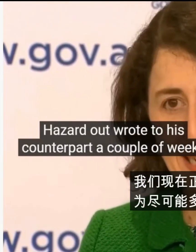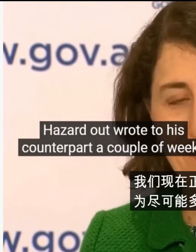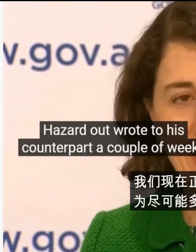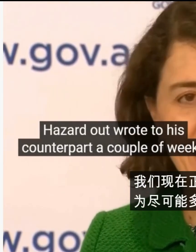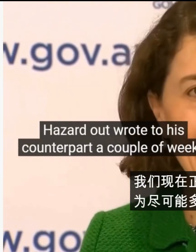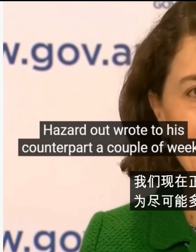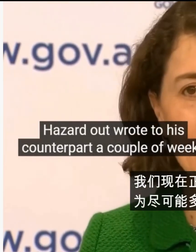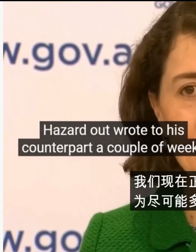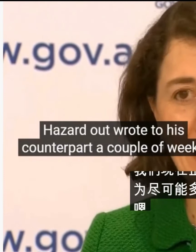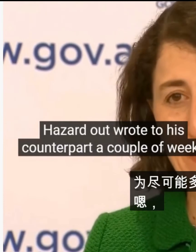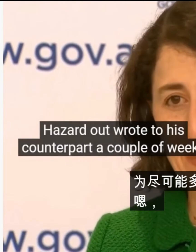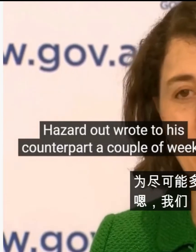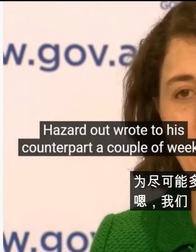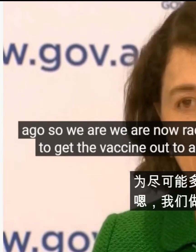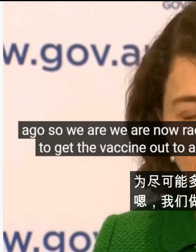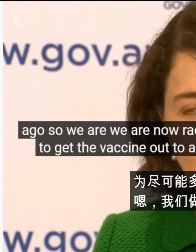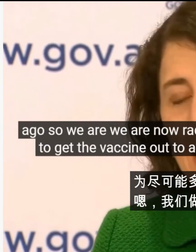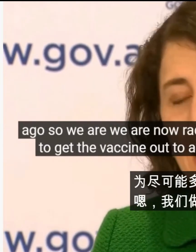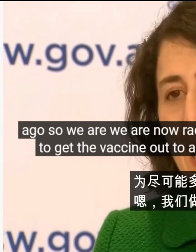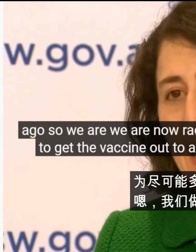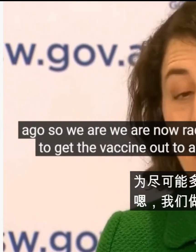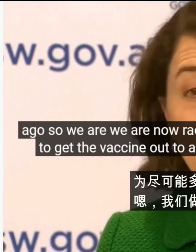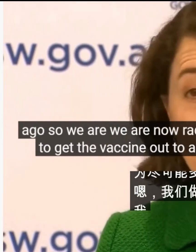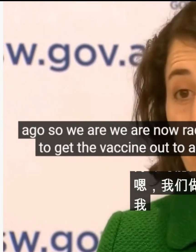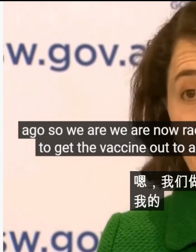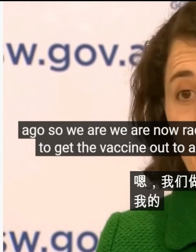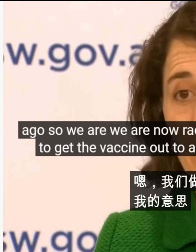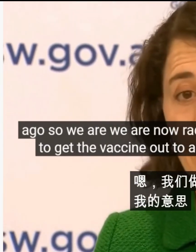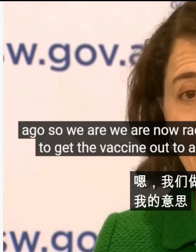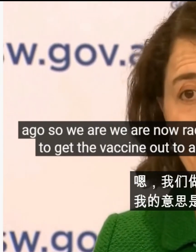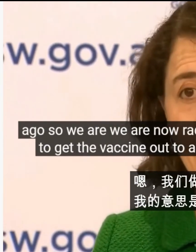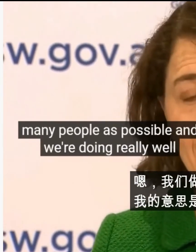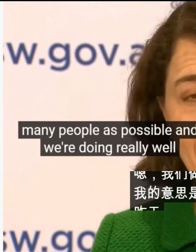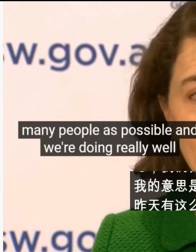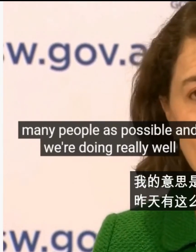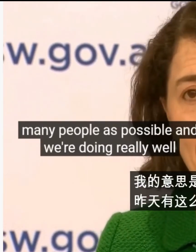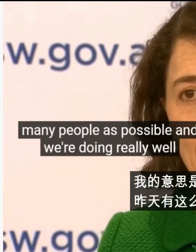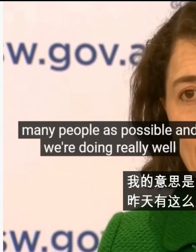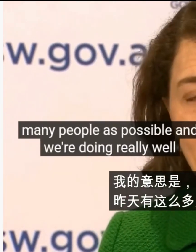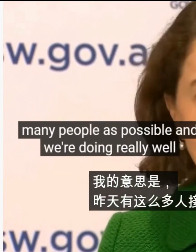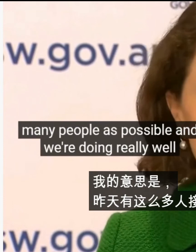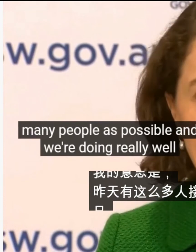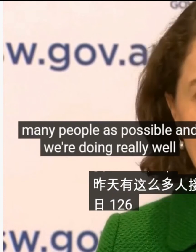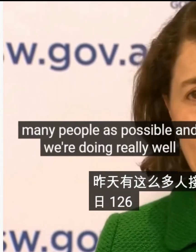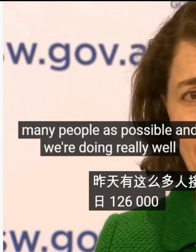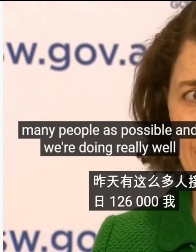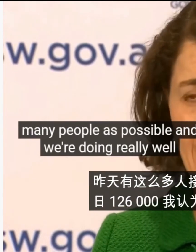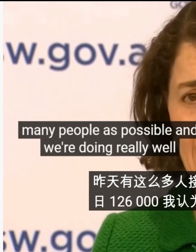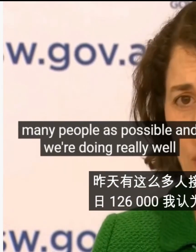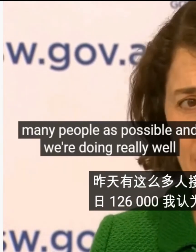the vaccine out to as many people as possible, and we're doing really well. I mean, the fact that so many people got vaccinated yesterday, it was a bumper